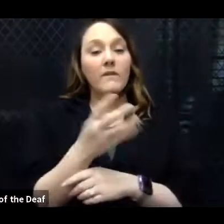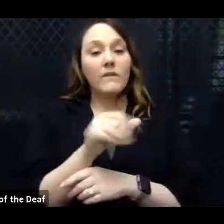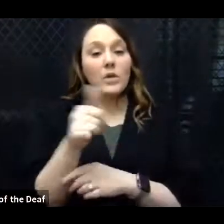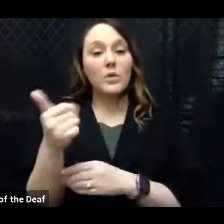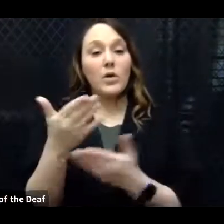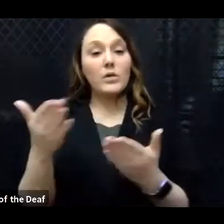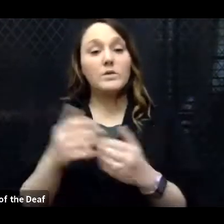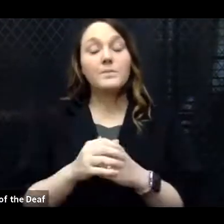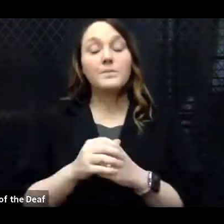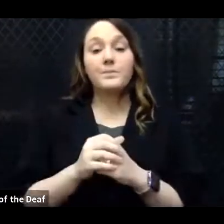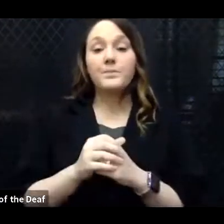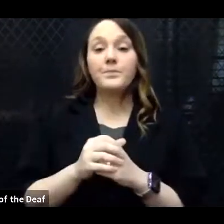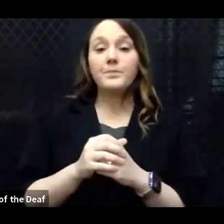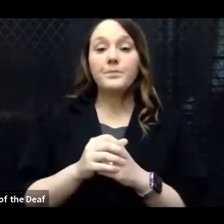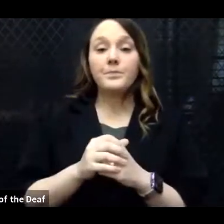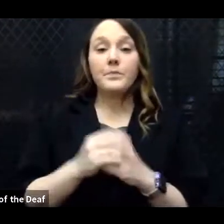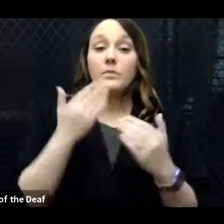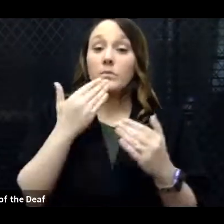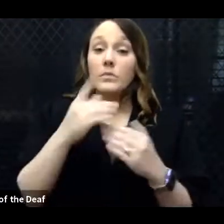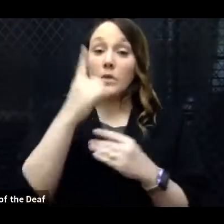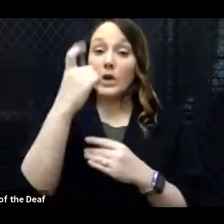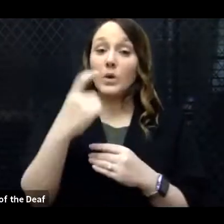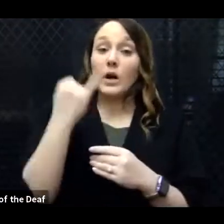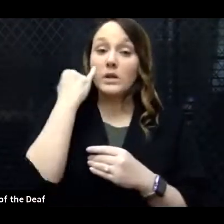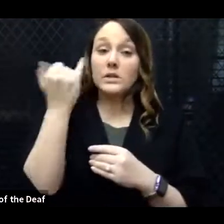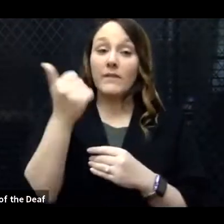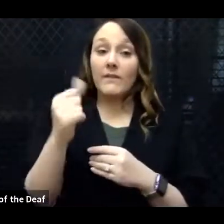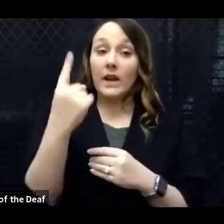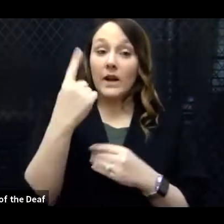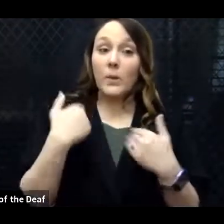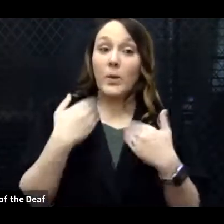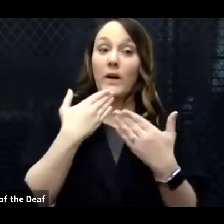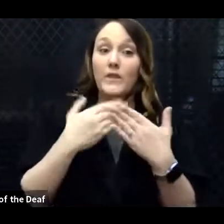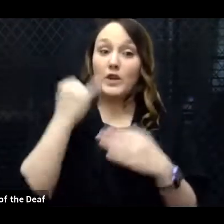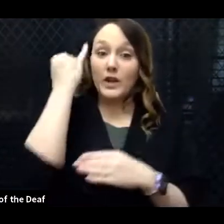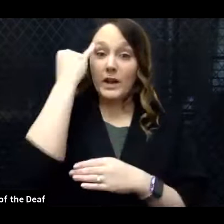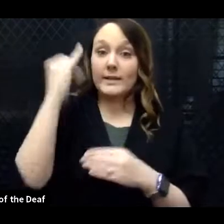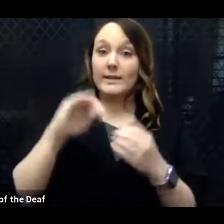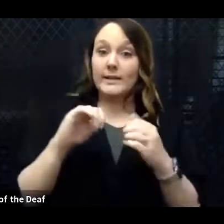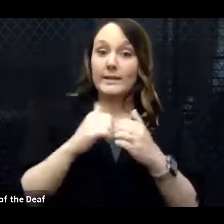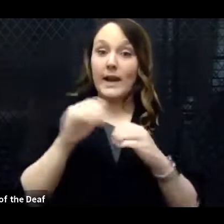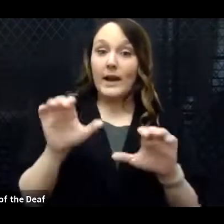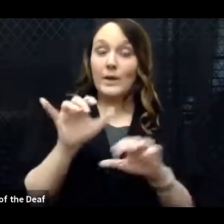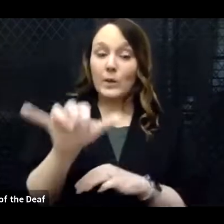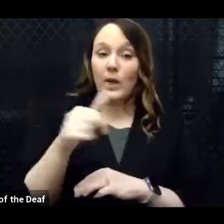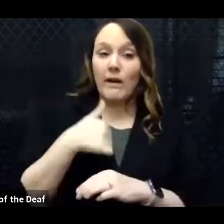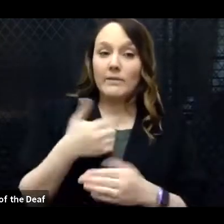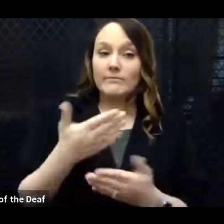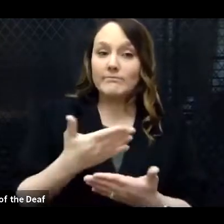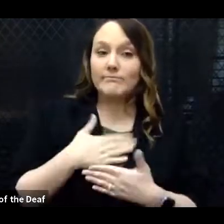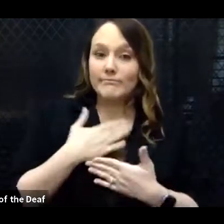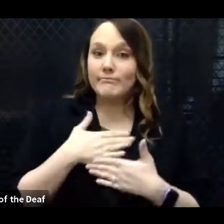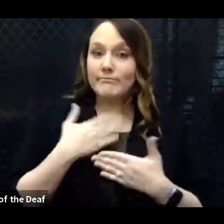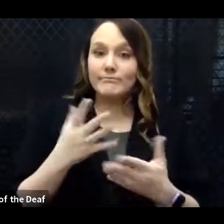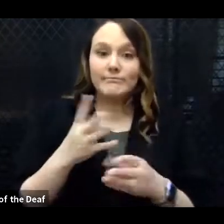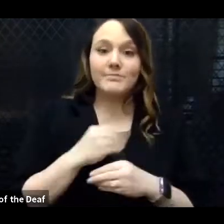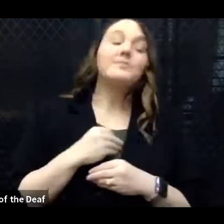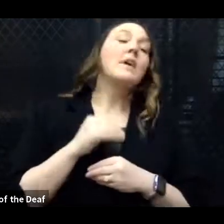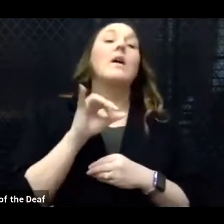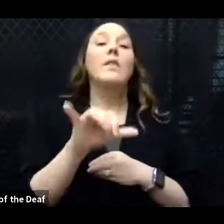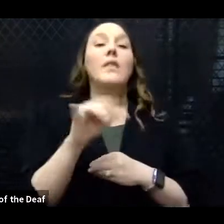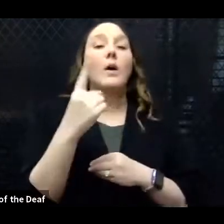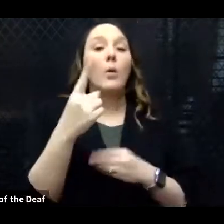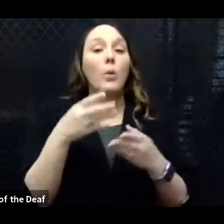that one. Okay, that's a great question. And if anybody has any good ideas on how to do that, we welcome them, because this is one of the ways we're trying to